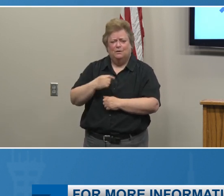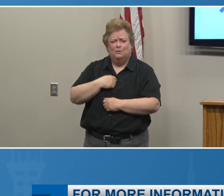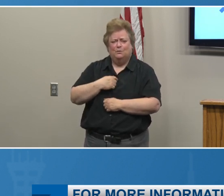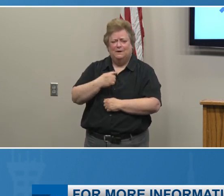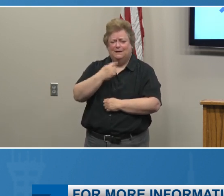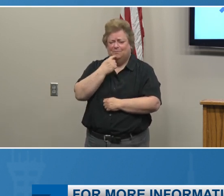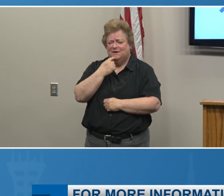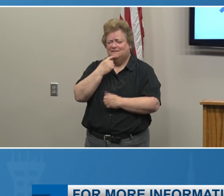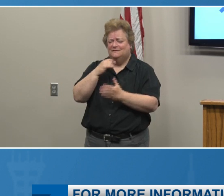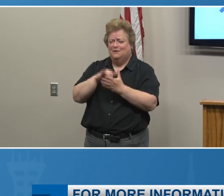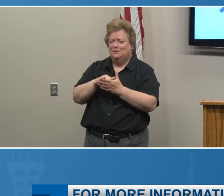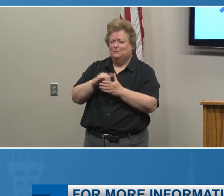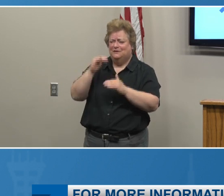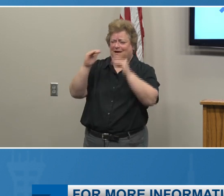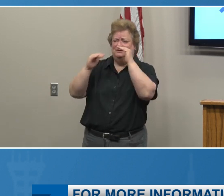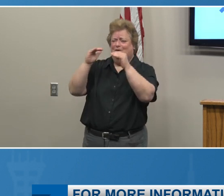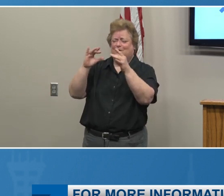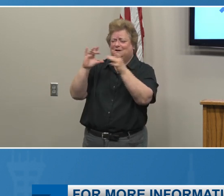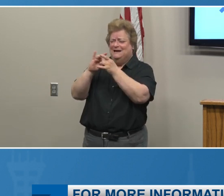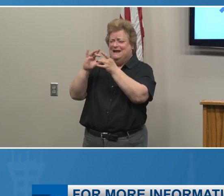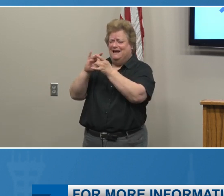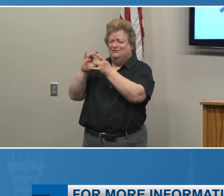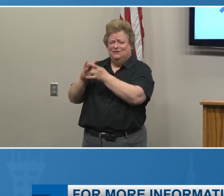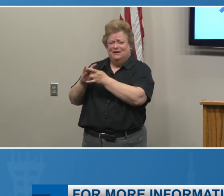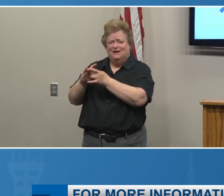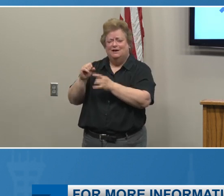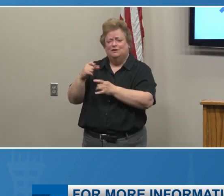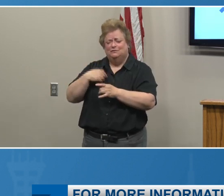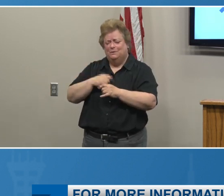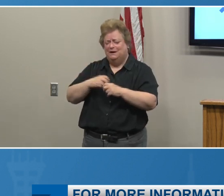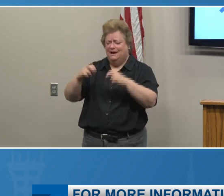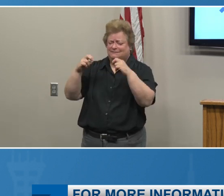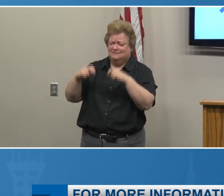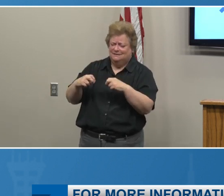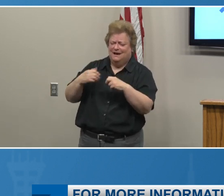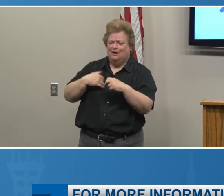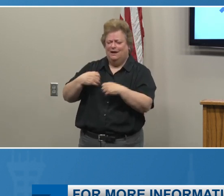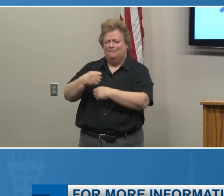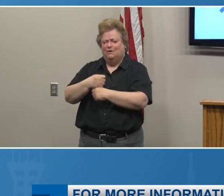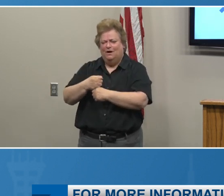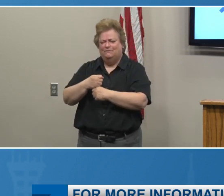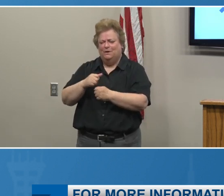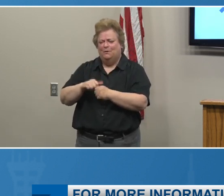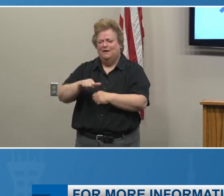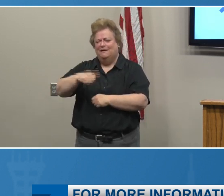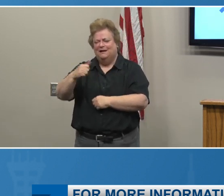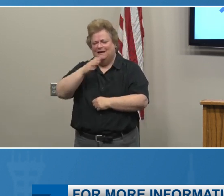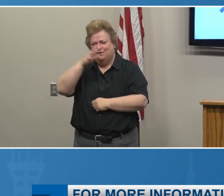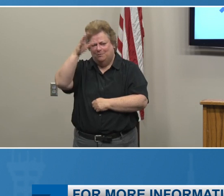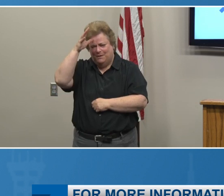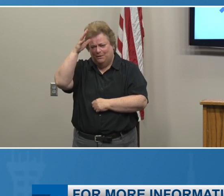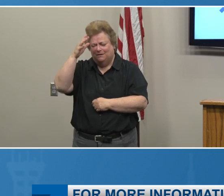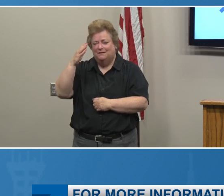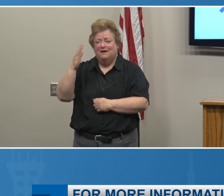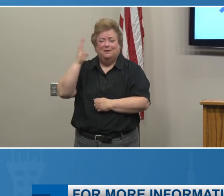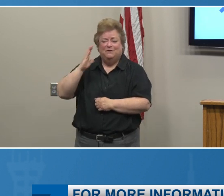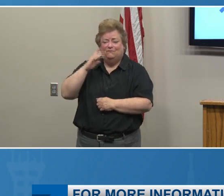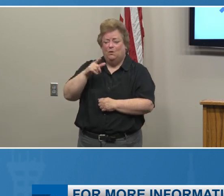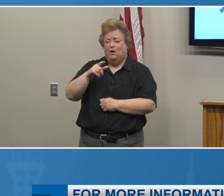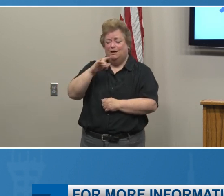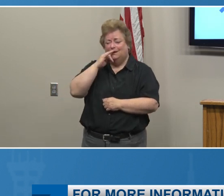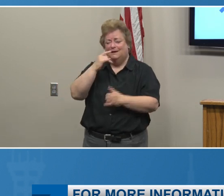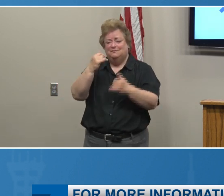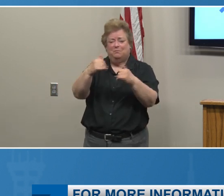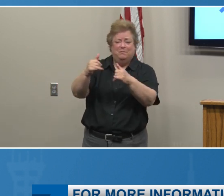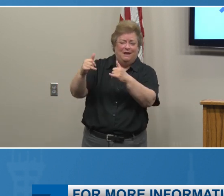adult connections and so being able to just sit down and have coffee with the parents who've you used to stand next to on the playground while your children were